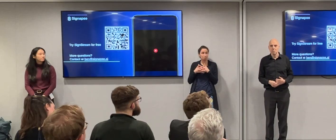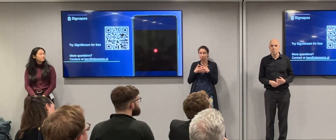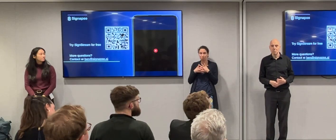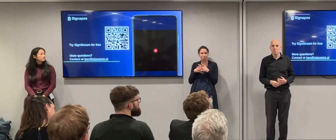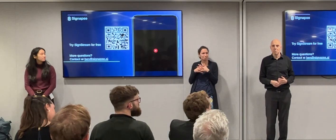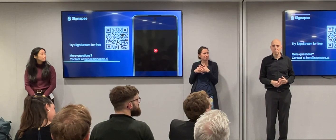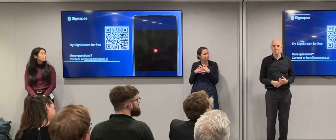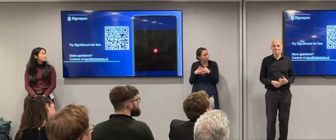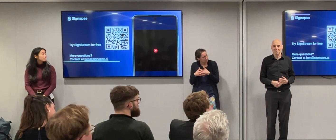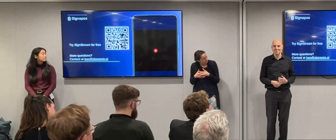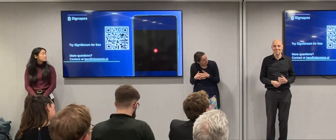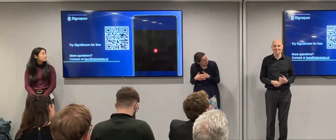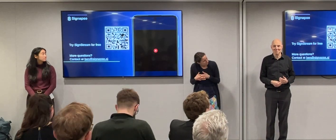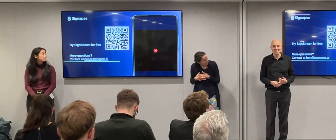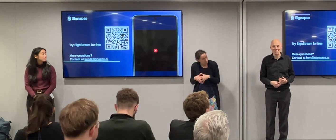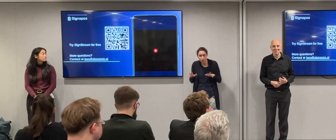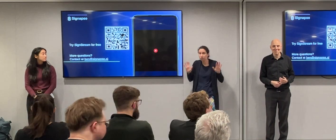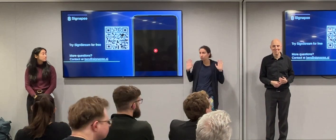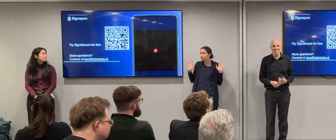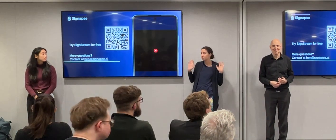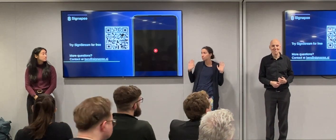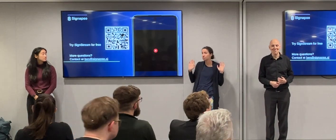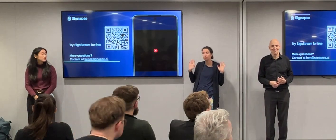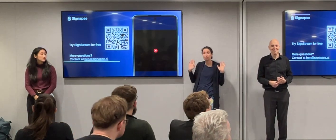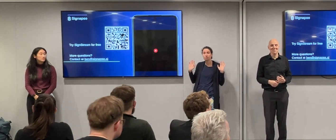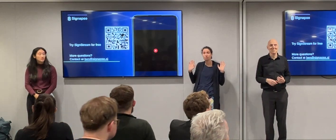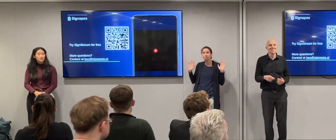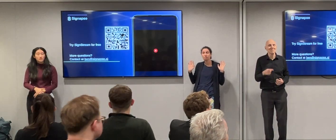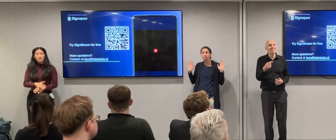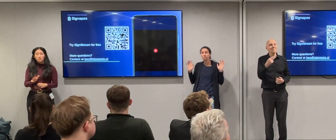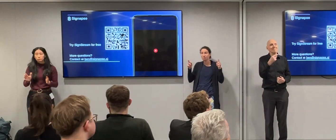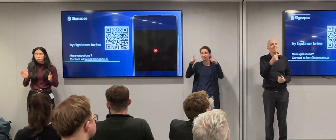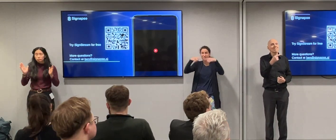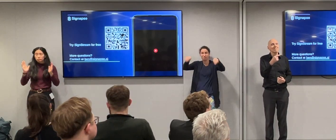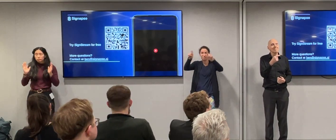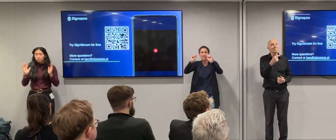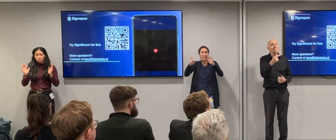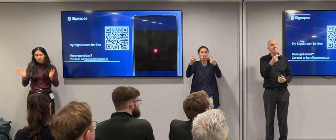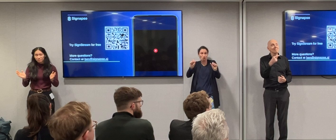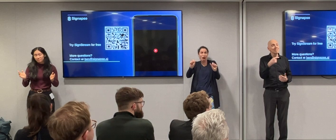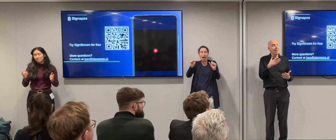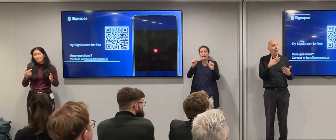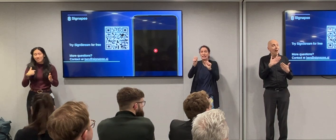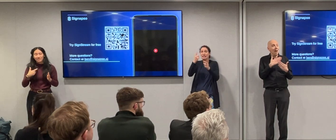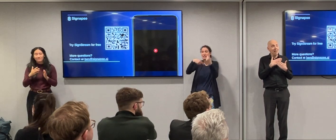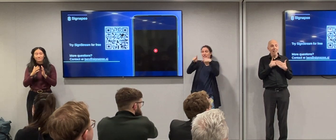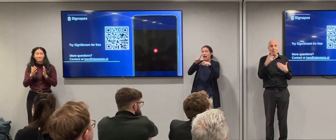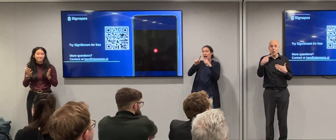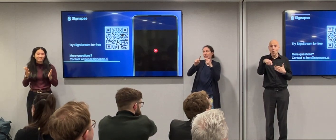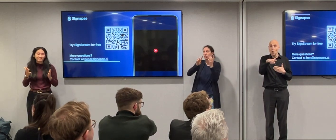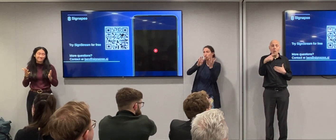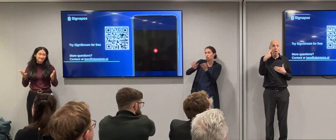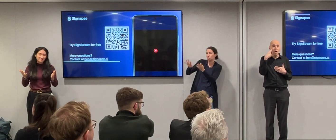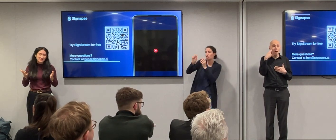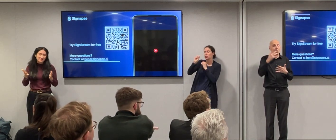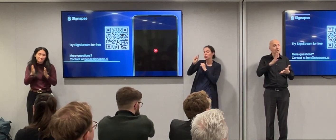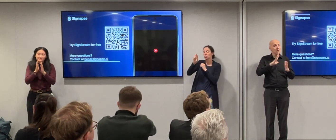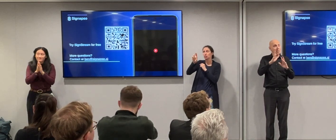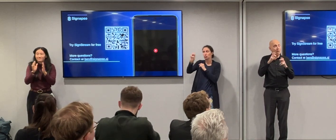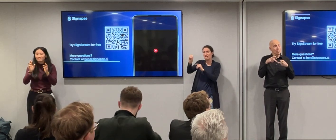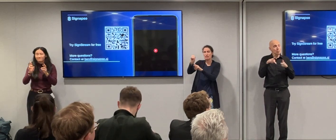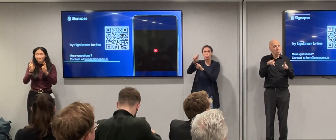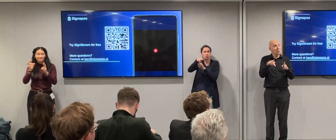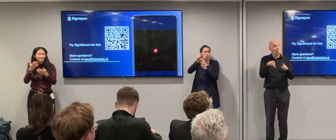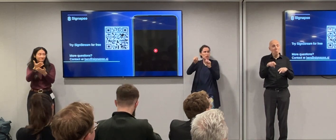So yeah, one outcome of this, I'd love for any of you to try SignStream. It's a free tool where you can go and sign up, add